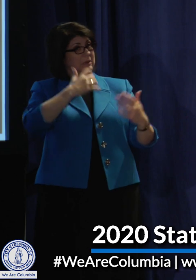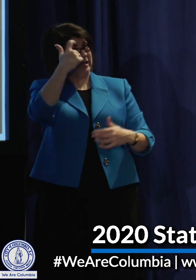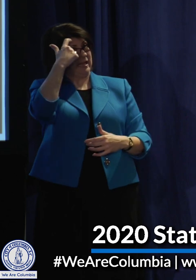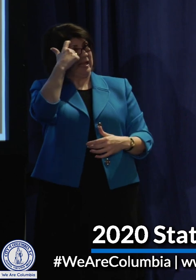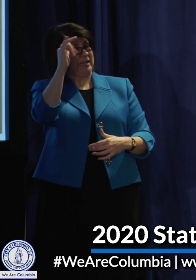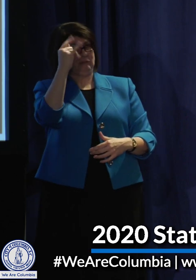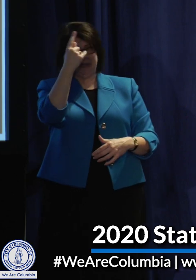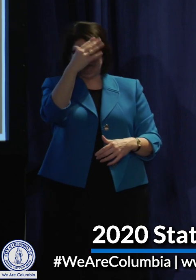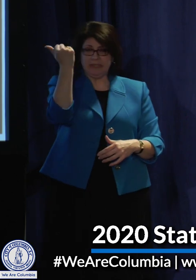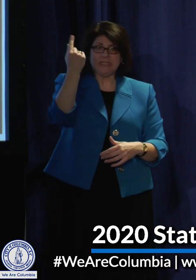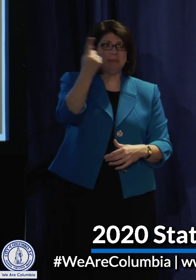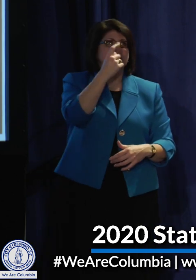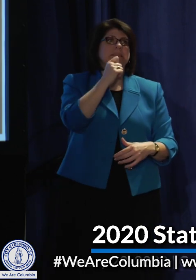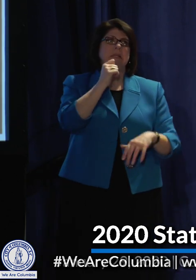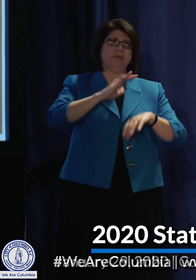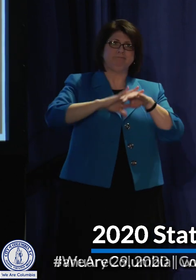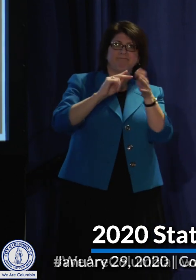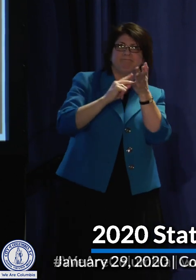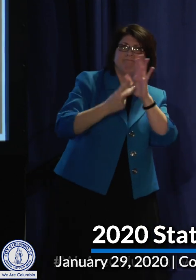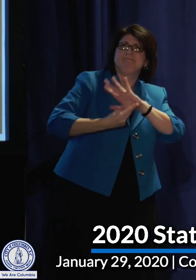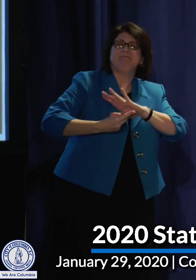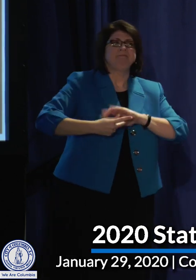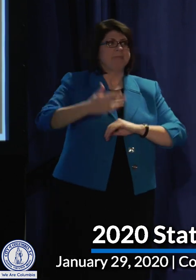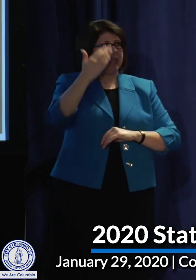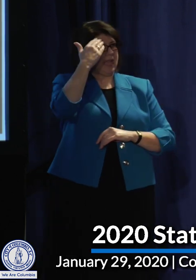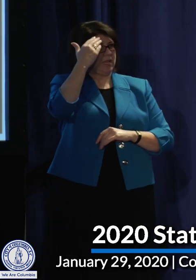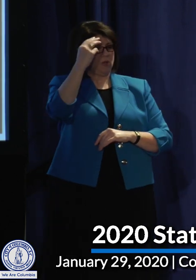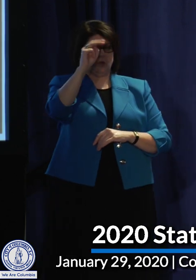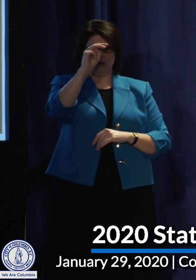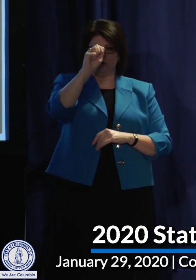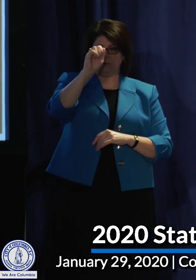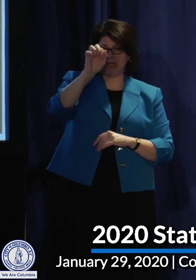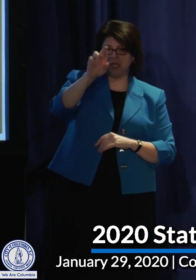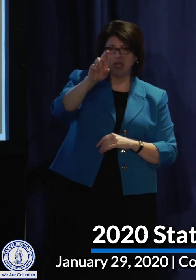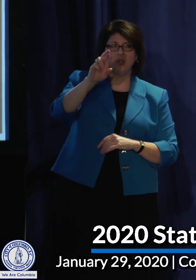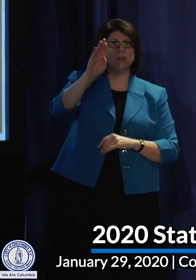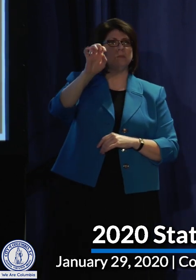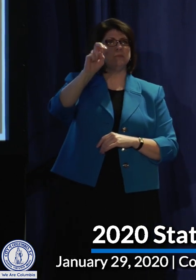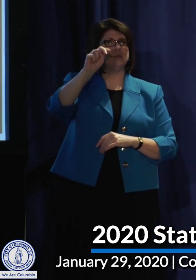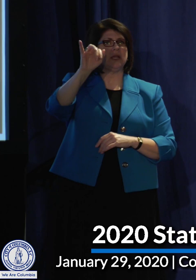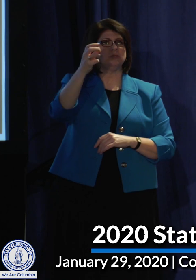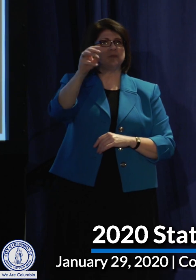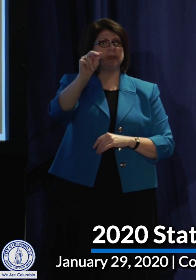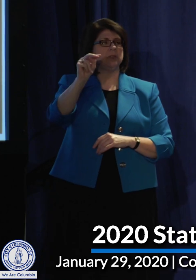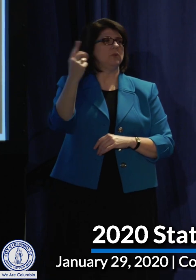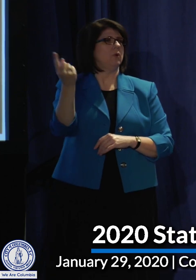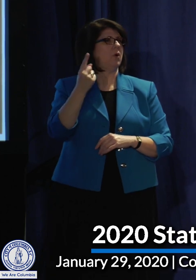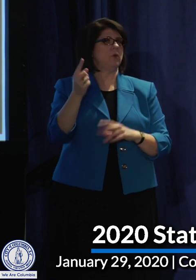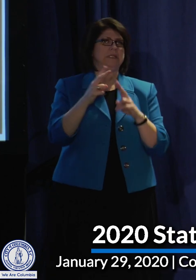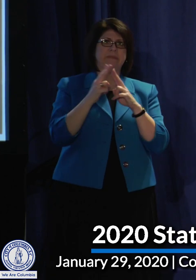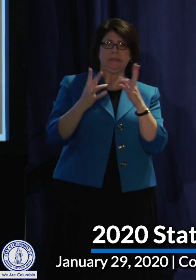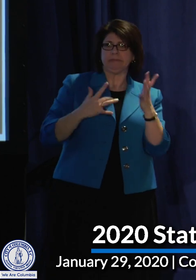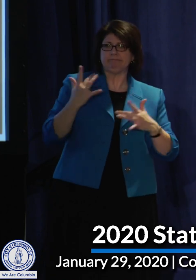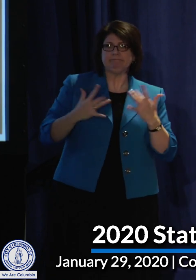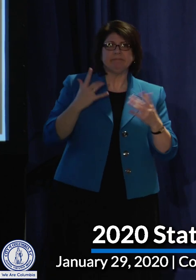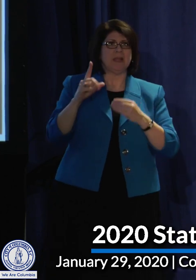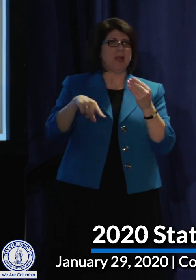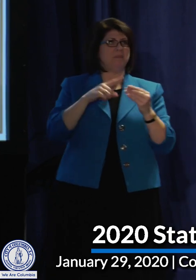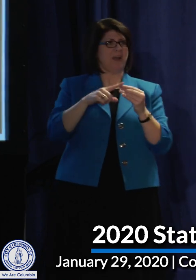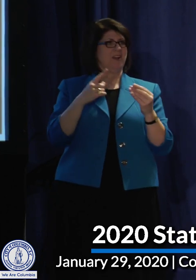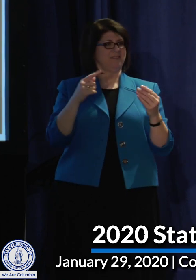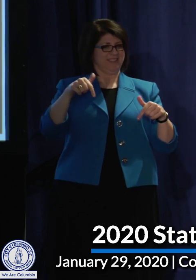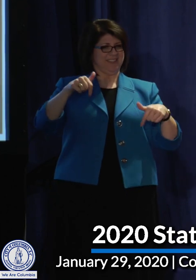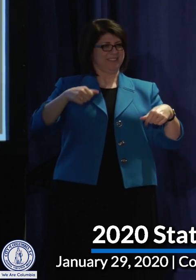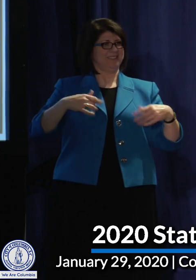because it is certainly not intentional. I know Mayor Benjamin is always very excited about this time